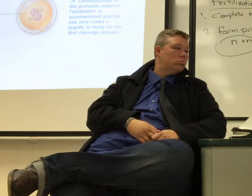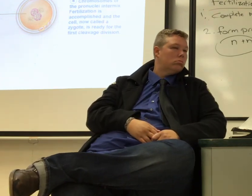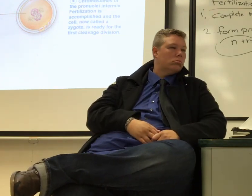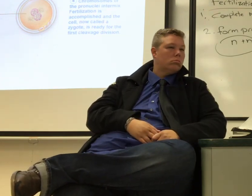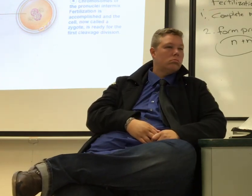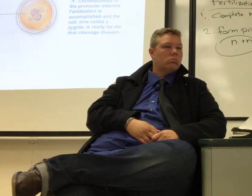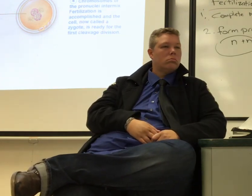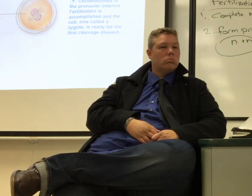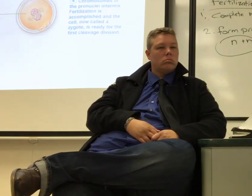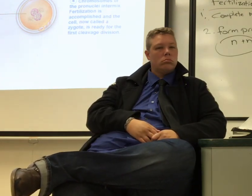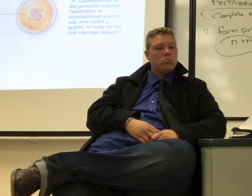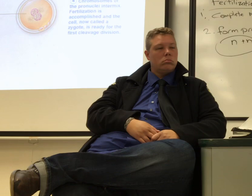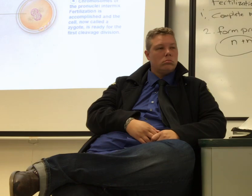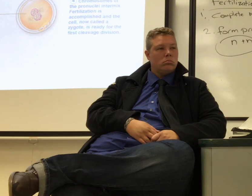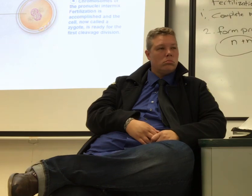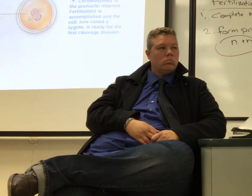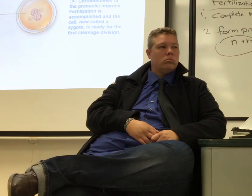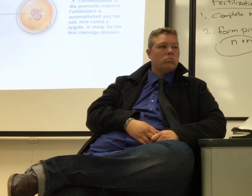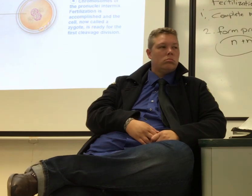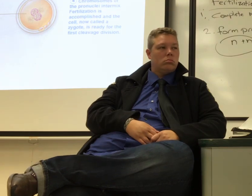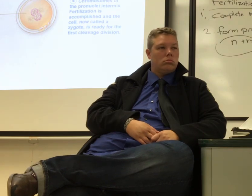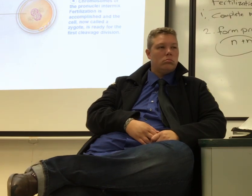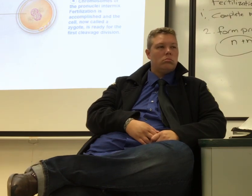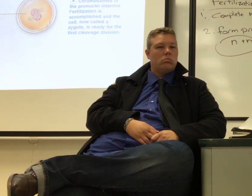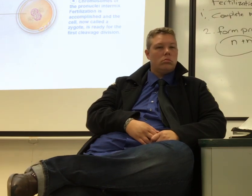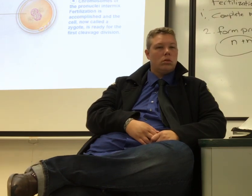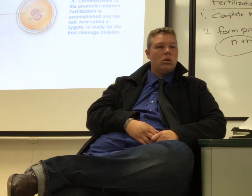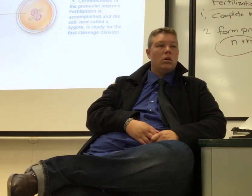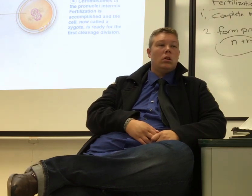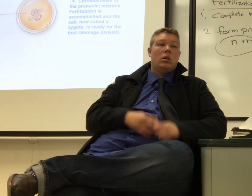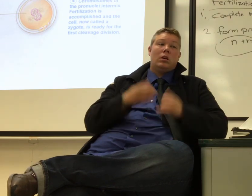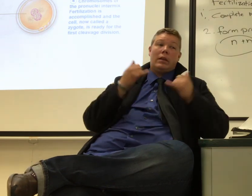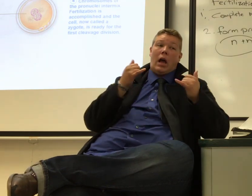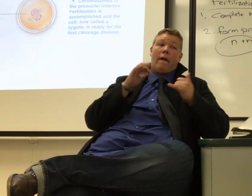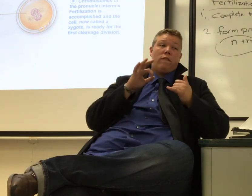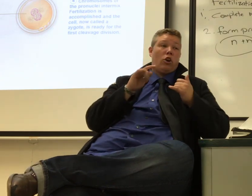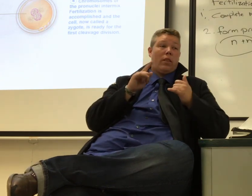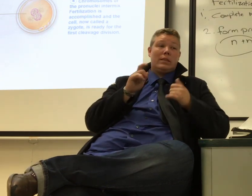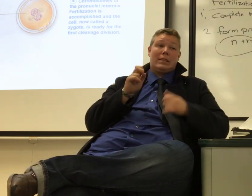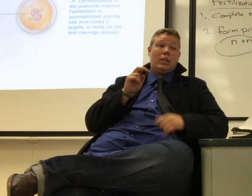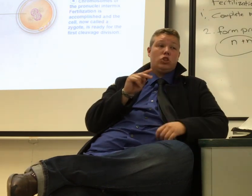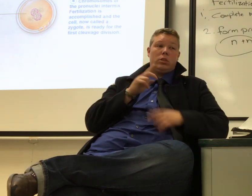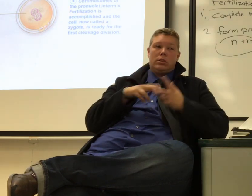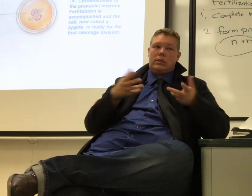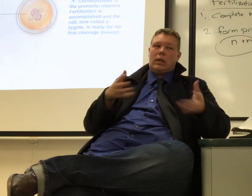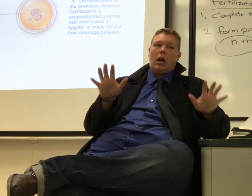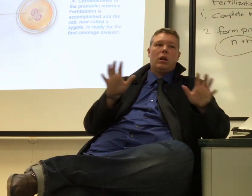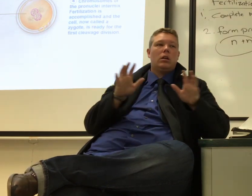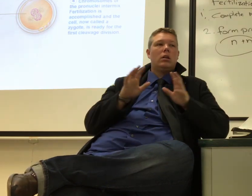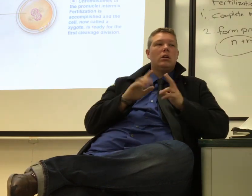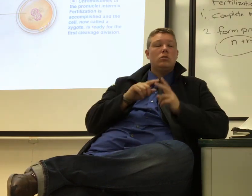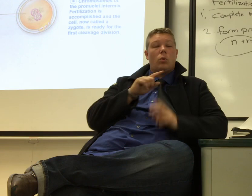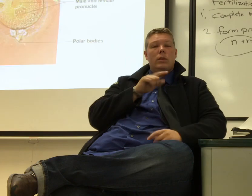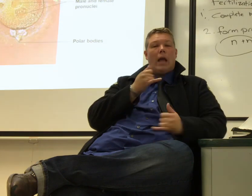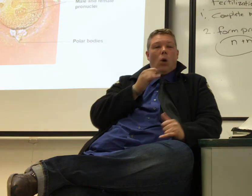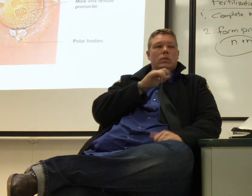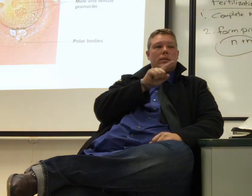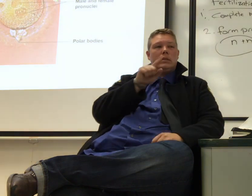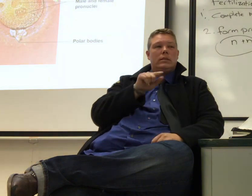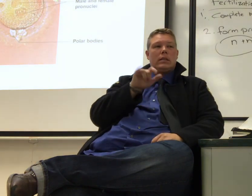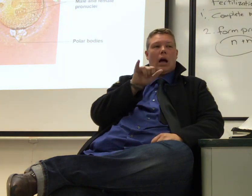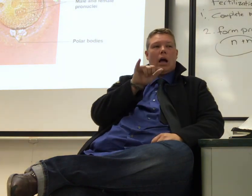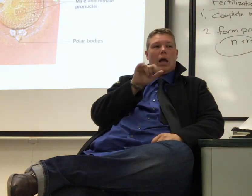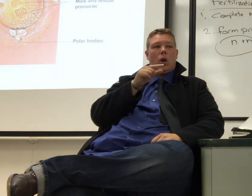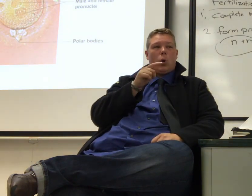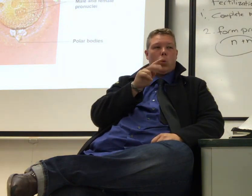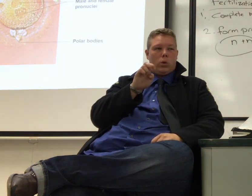And at this point, you're done with fertilization once you get zygote formation. You can start to talk about development past